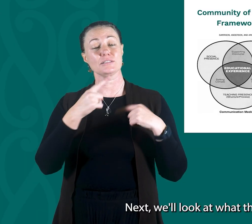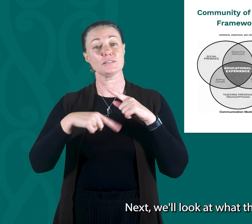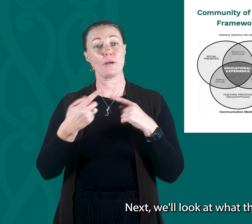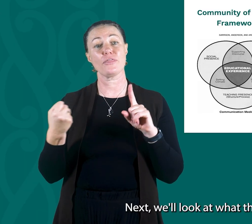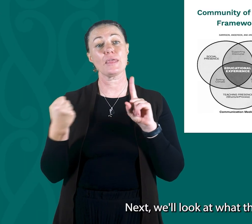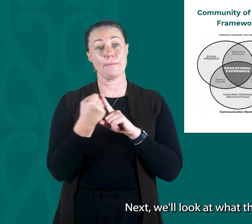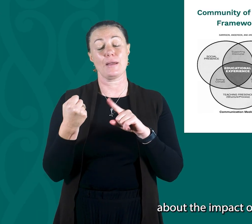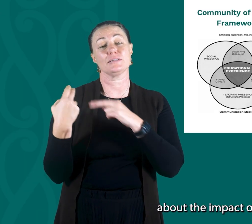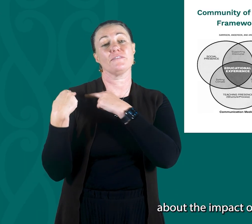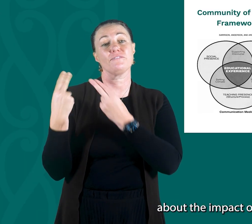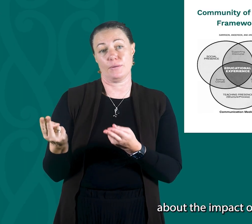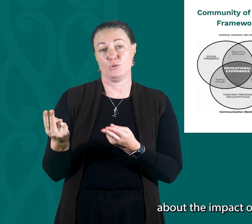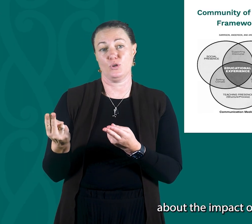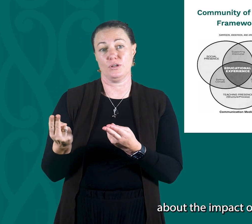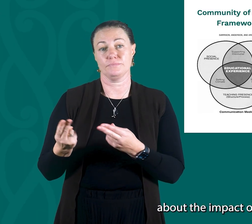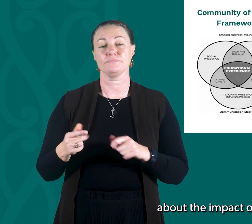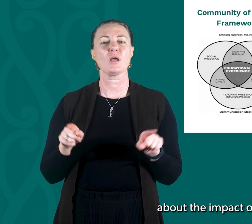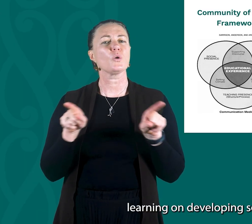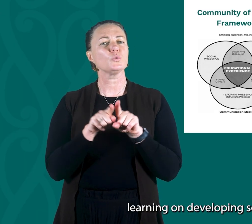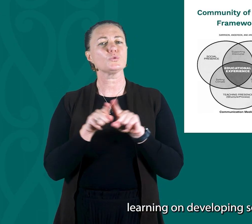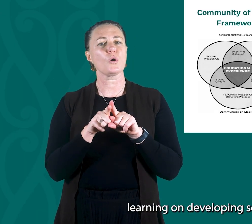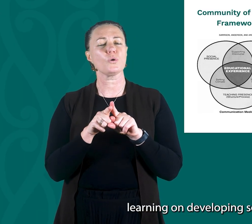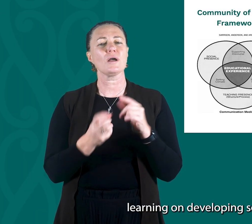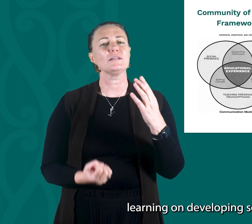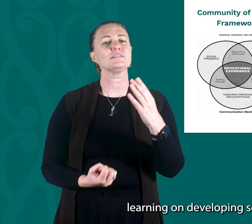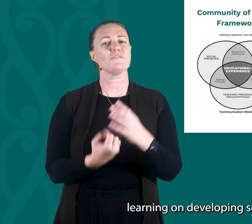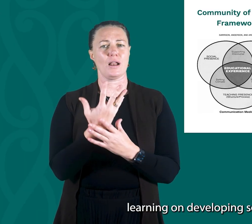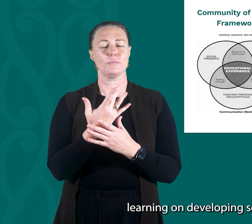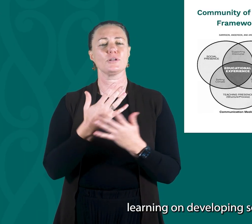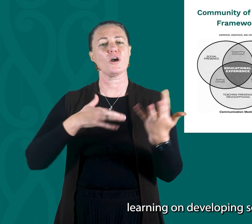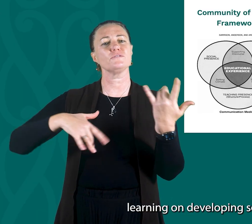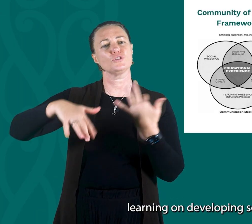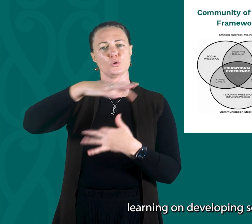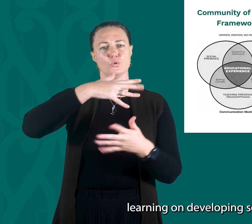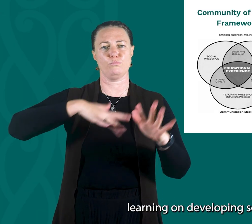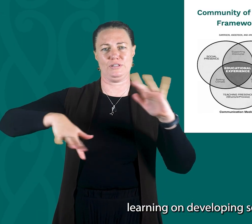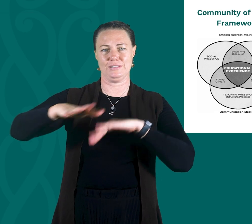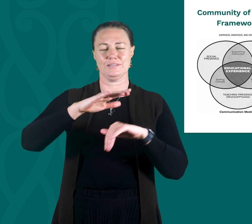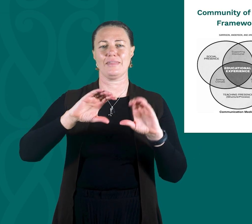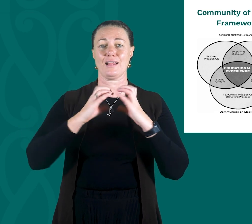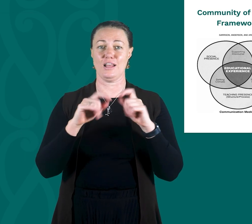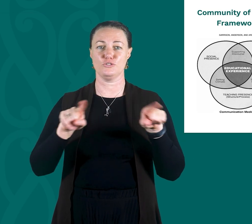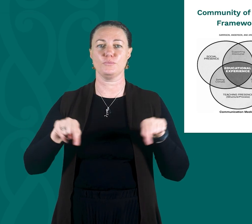data showed about the impact of flipped learning on developing social presence.